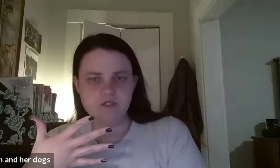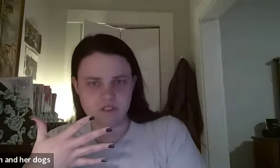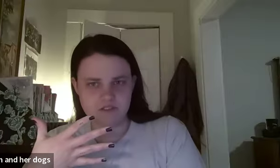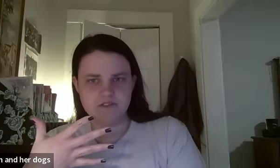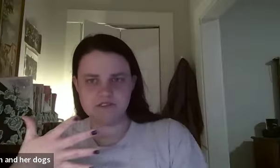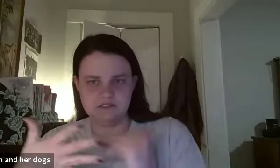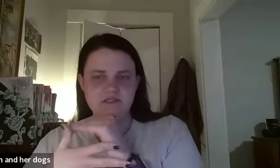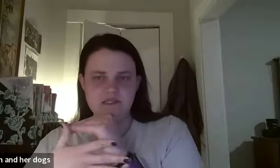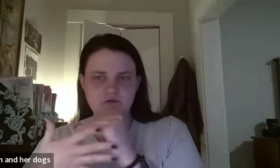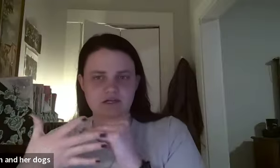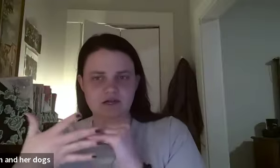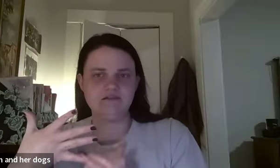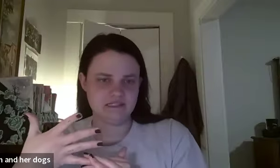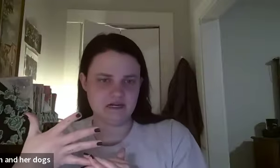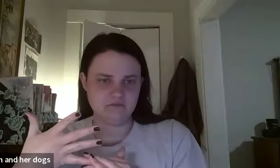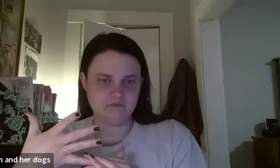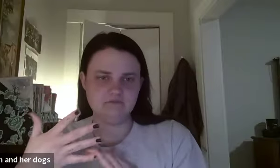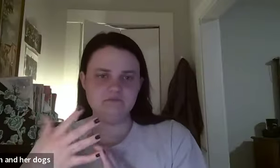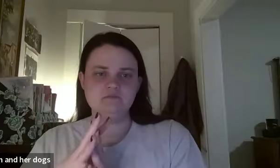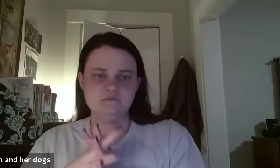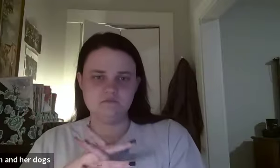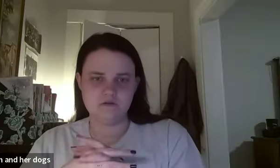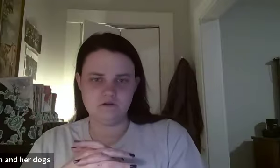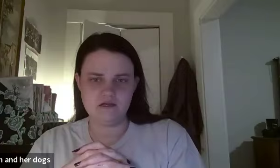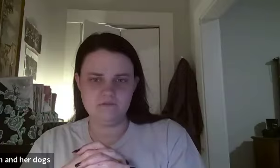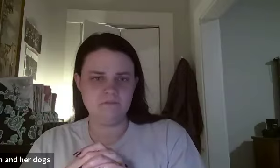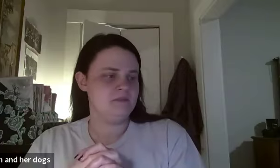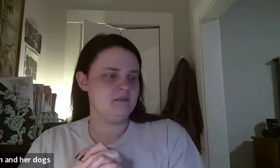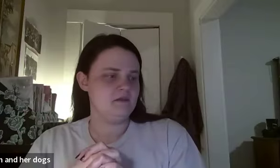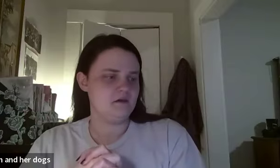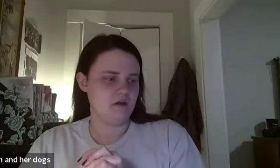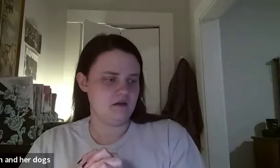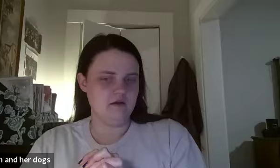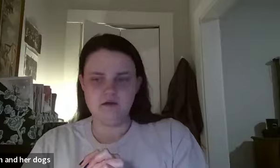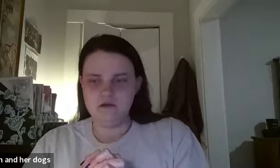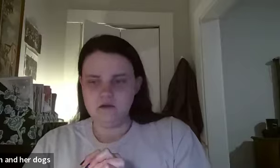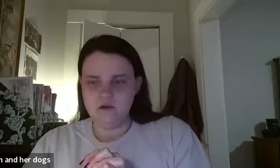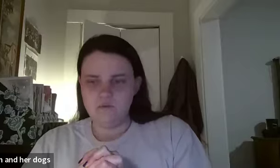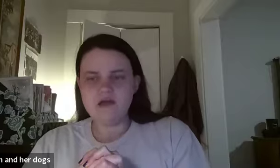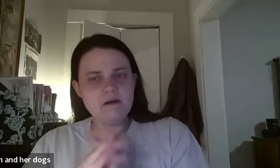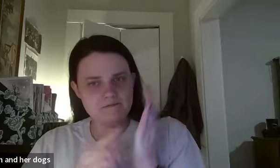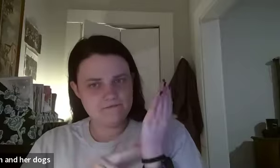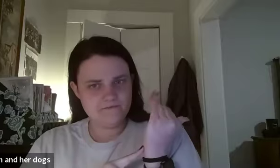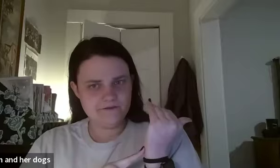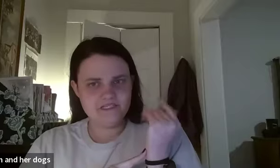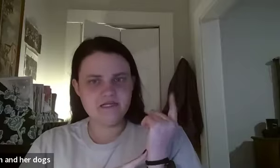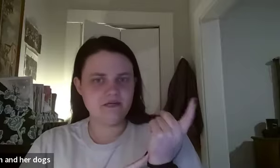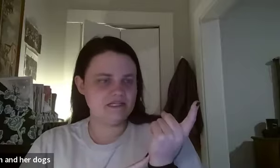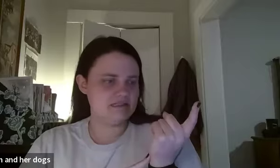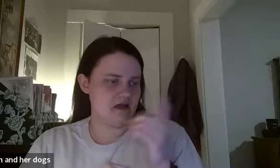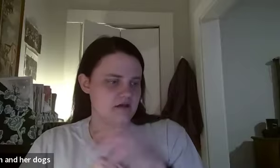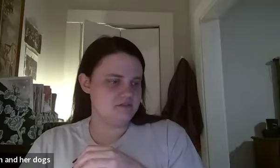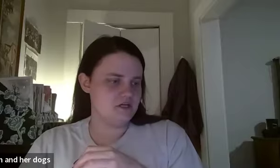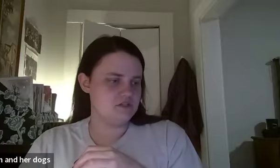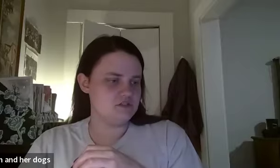be good. Then you can kind of list it out. All right. Okay. We have about 15 minutes left.